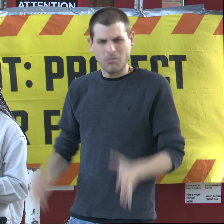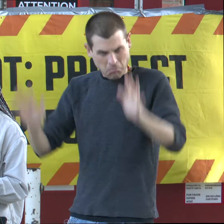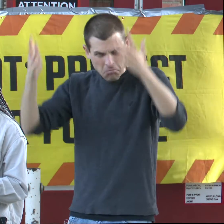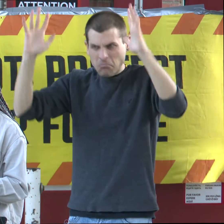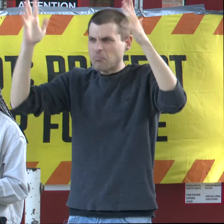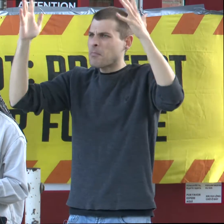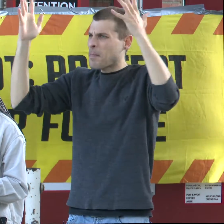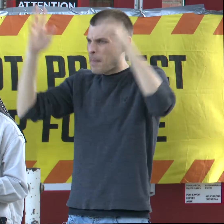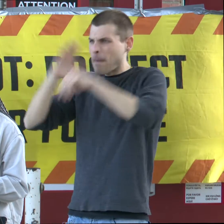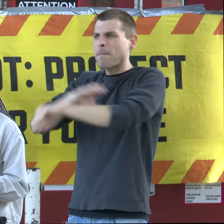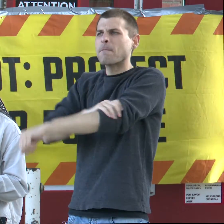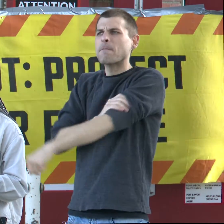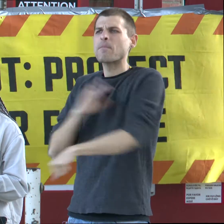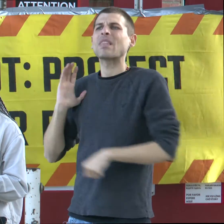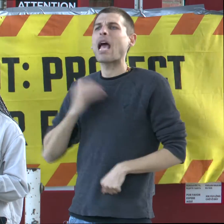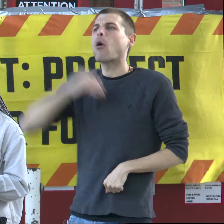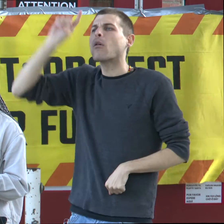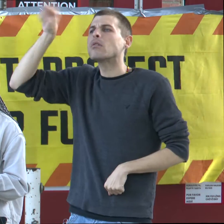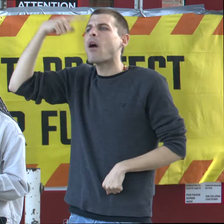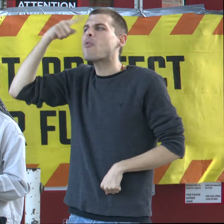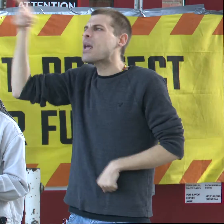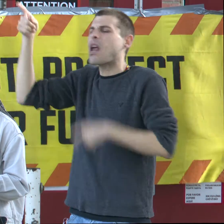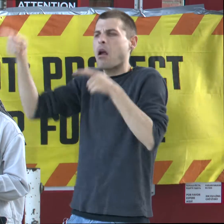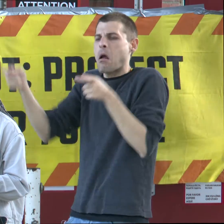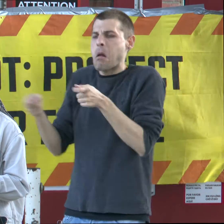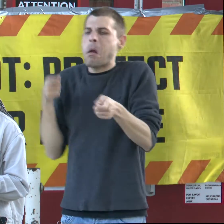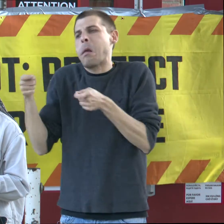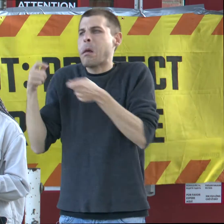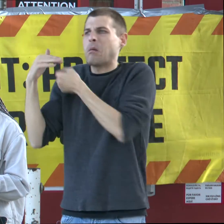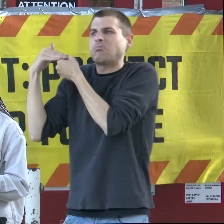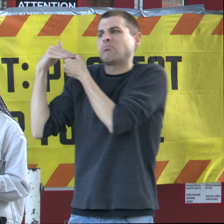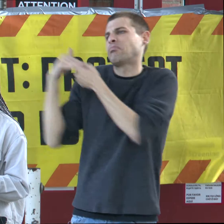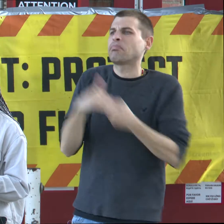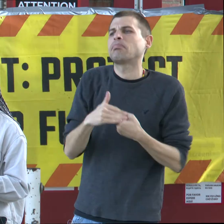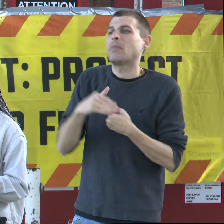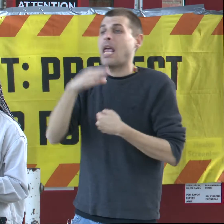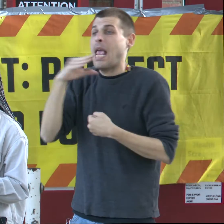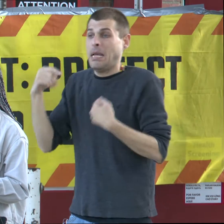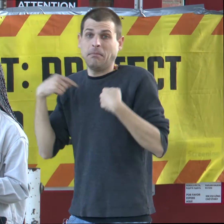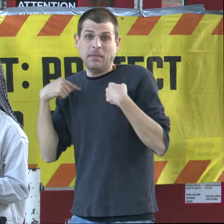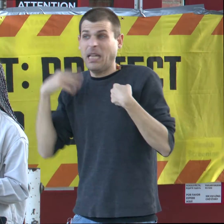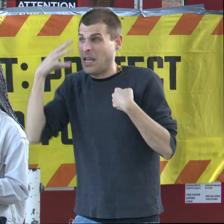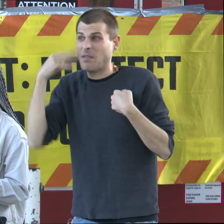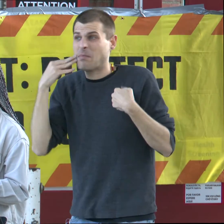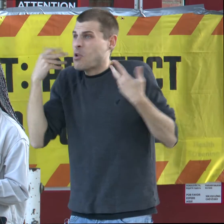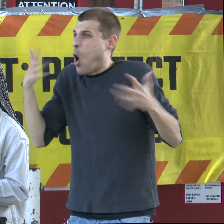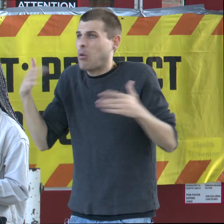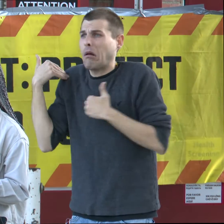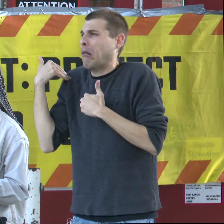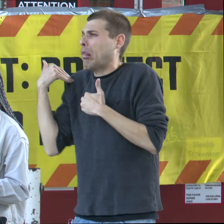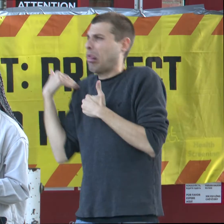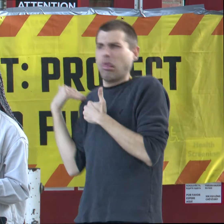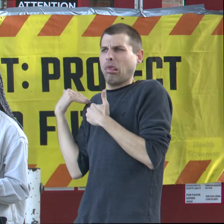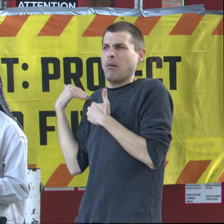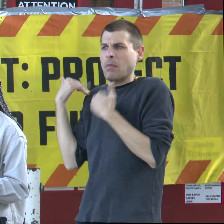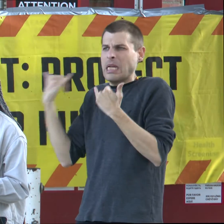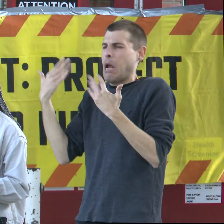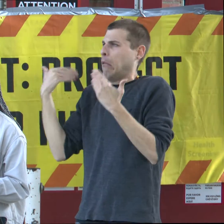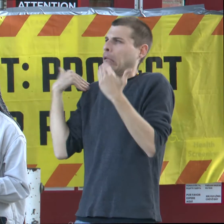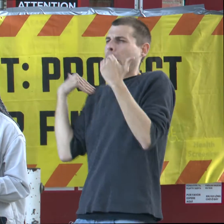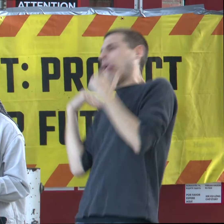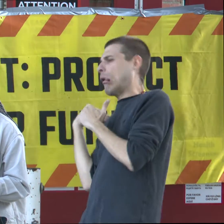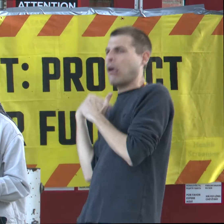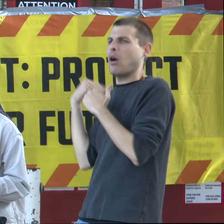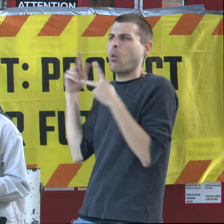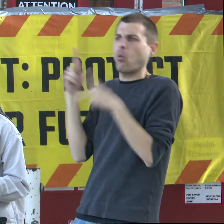Our government is bolstering decision-making that systematically oppresses people like me, already bearing the brunt of this climate crisis, yet